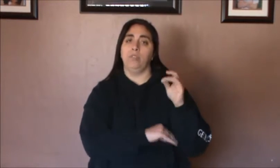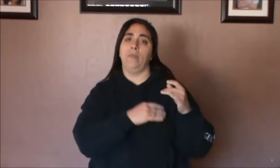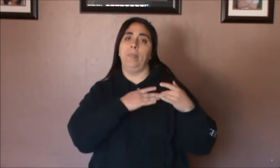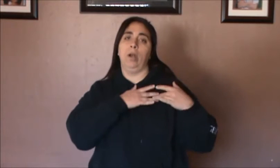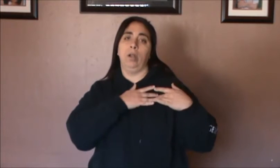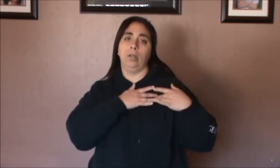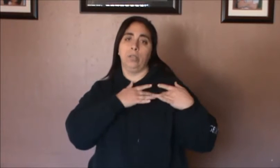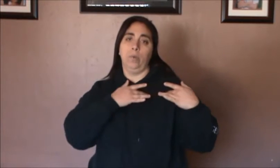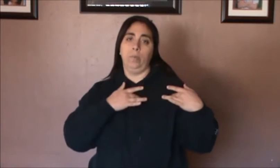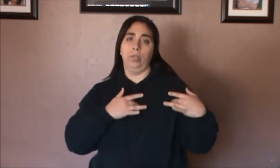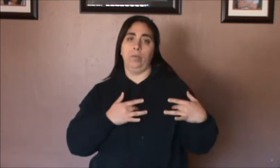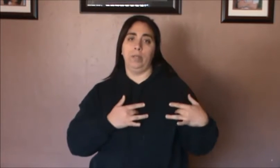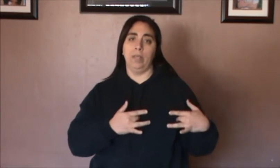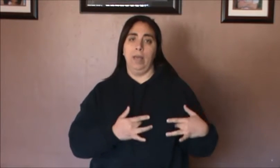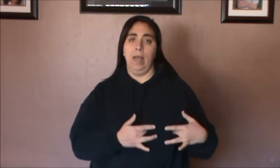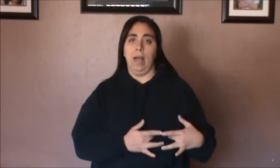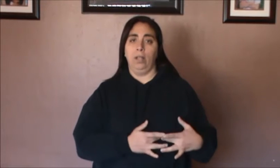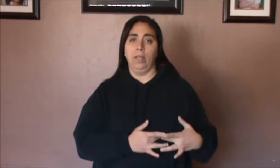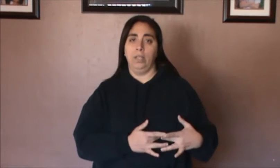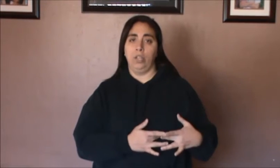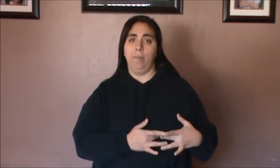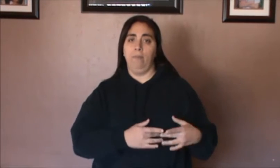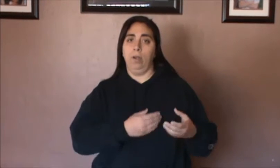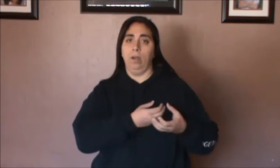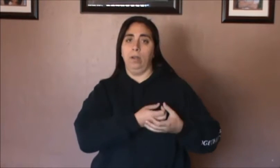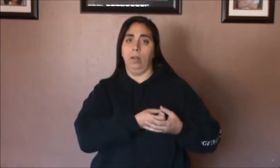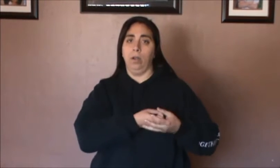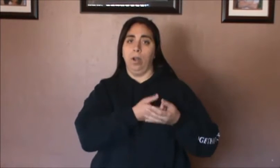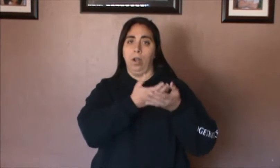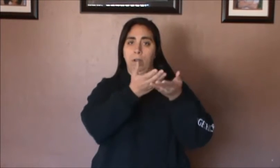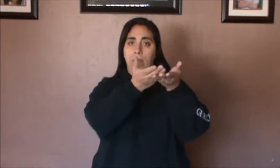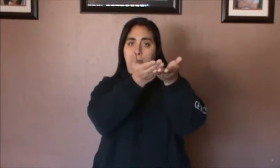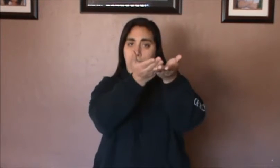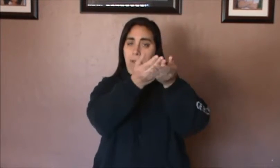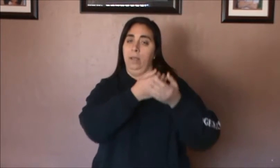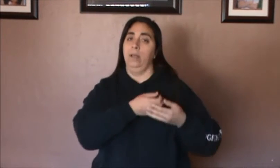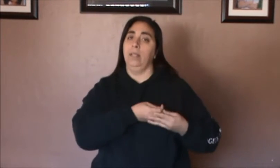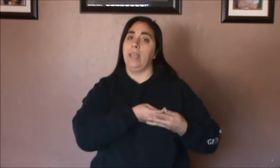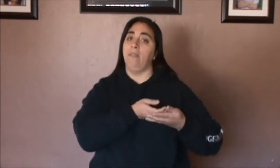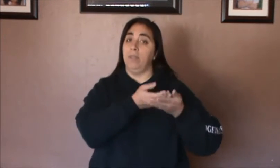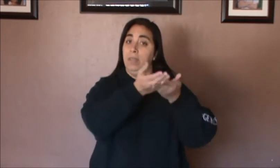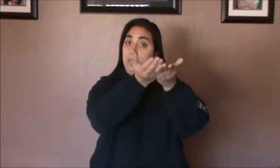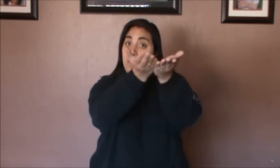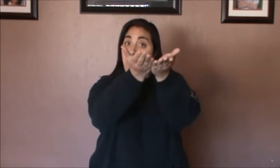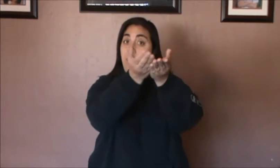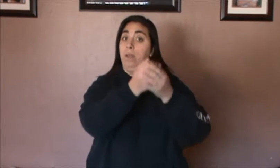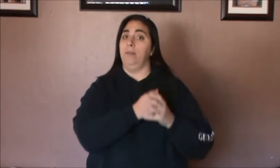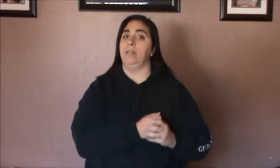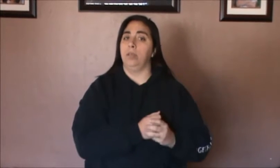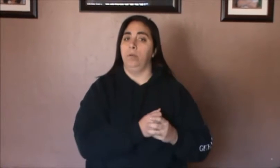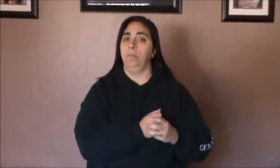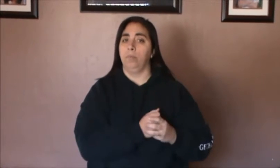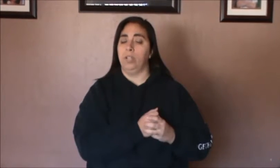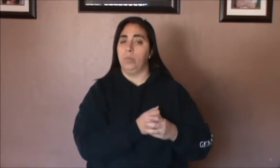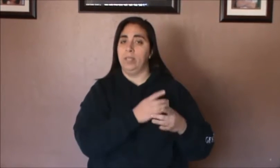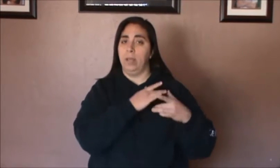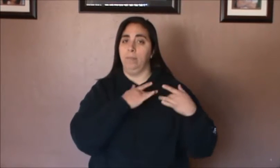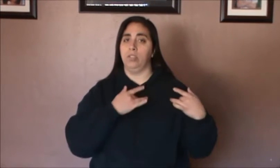from the heart. So what we'll do is outline the shape of a heart on our heart, and like everything's coming out of it. So Christmas comes